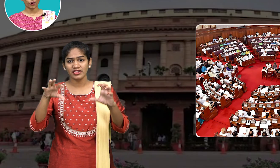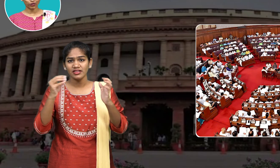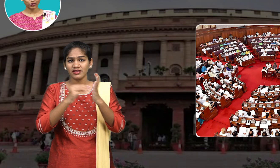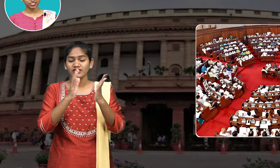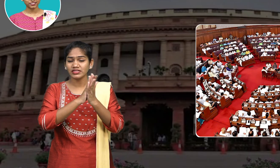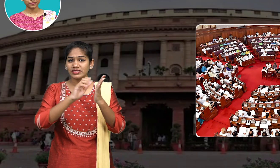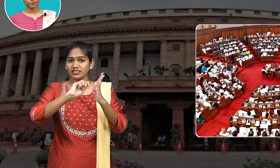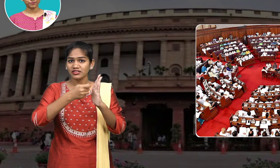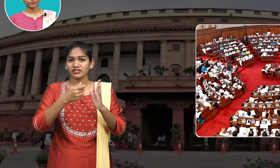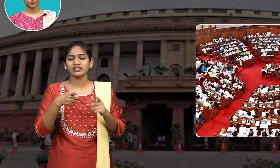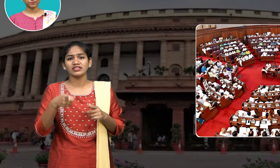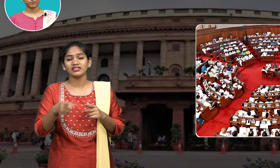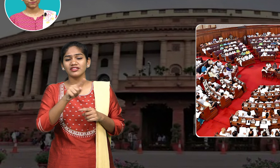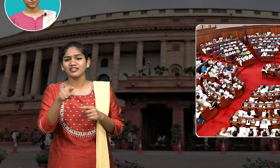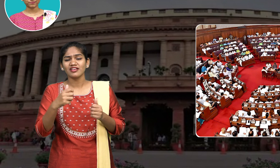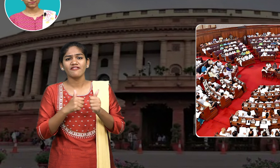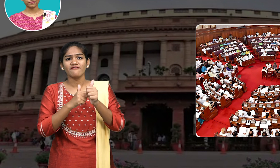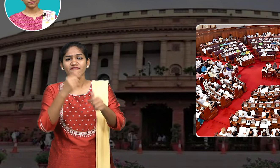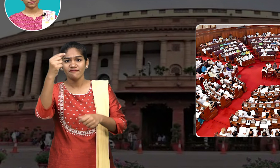as follows.